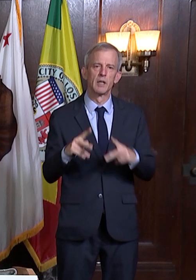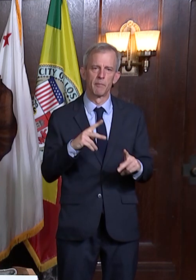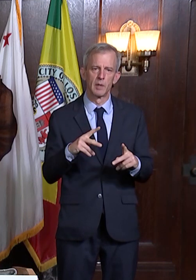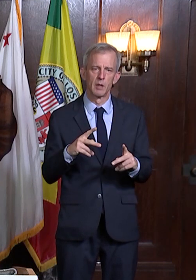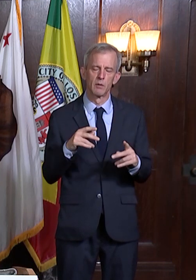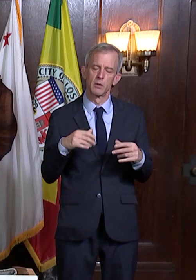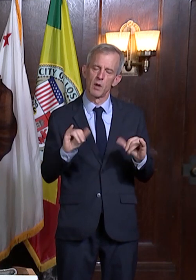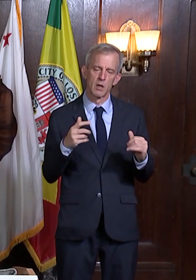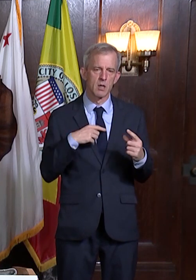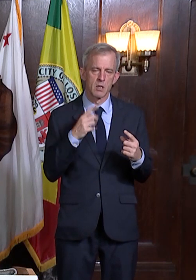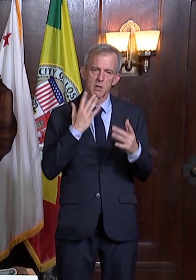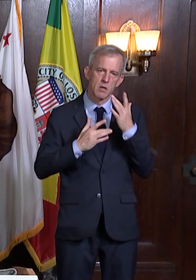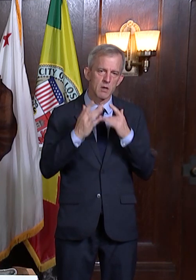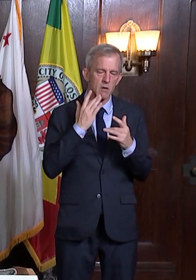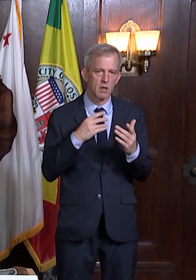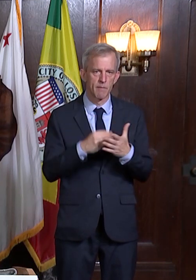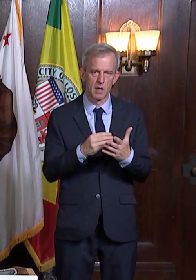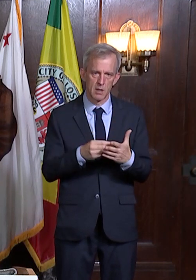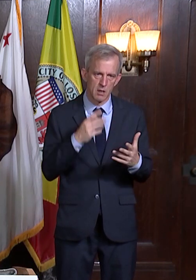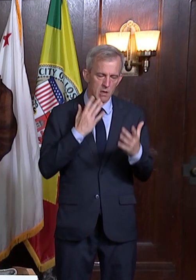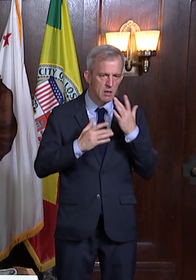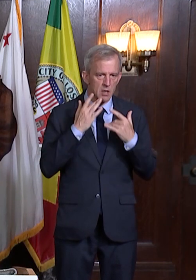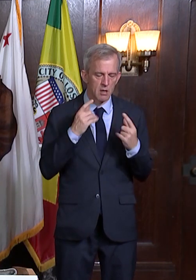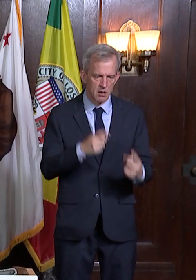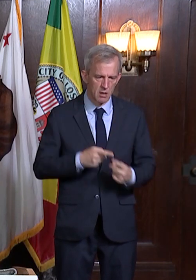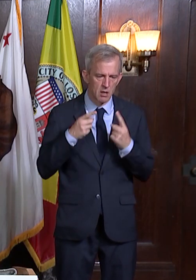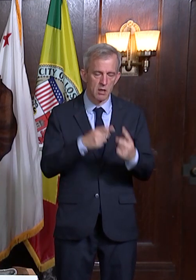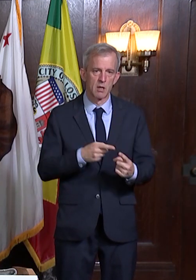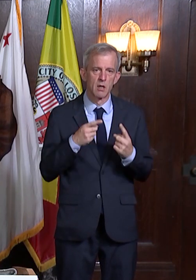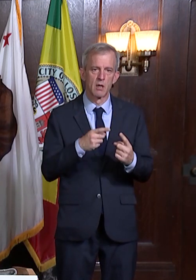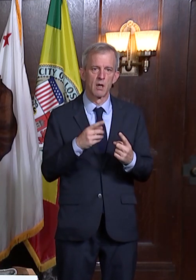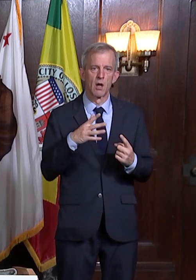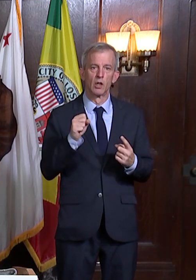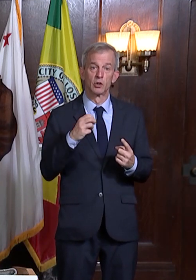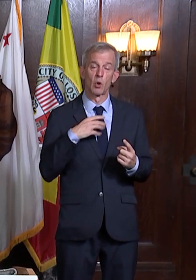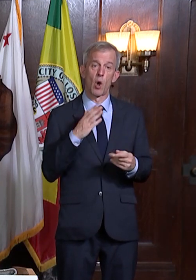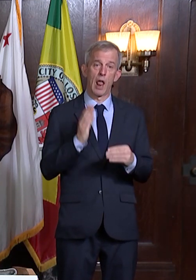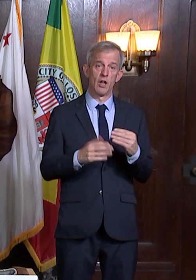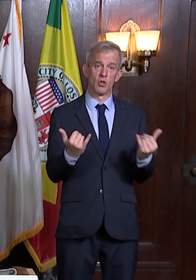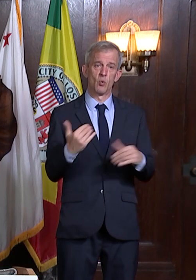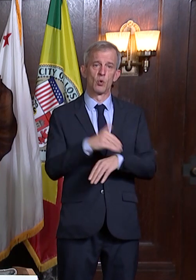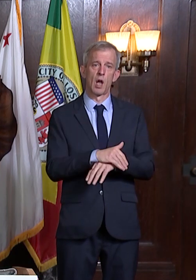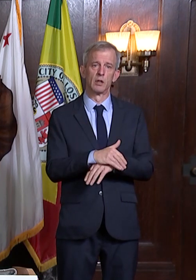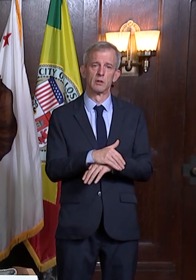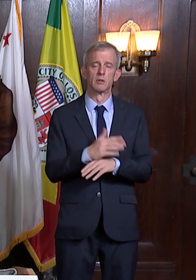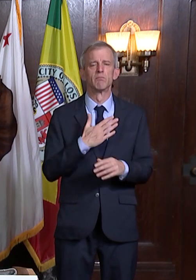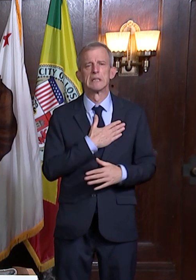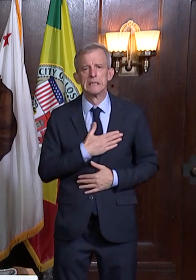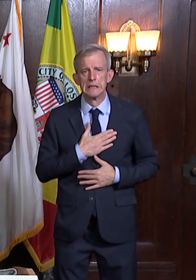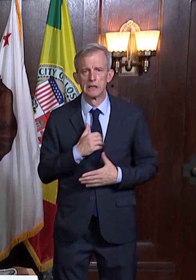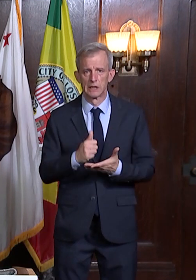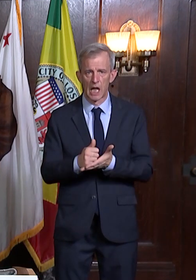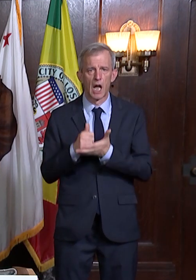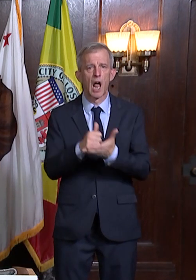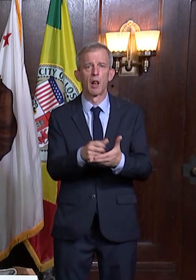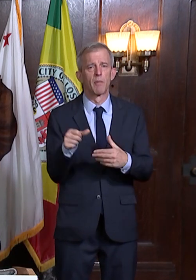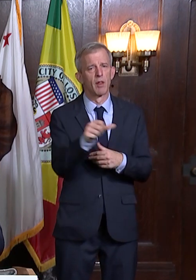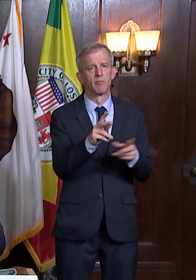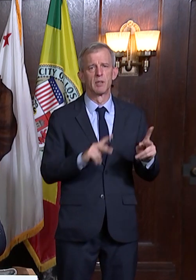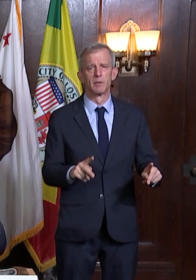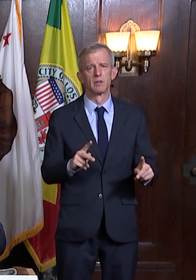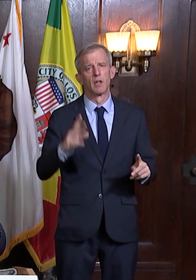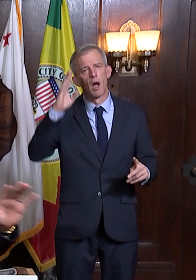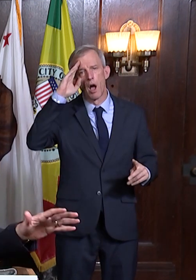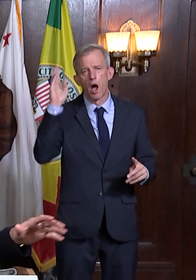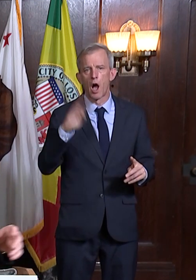to make their ends meet. So I'll end tonight with a plea, as I often have, to help others. I know a lot of people think